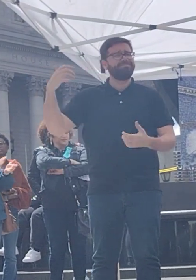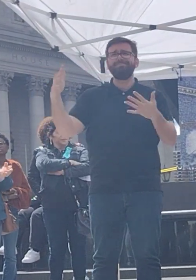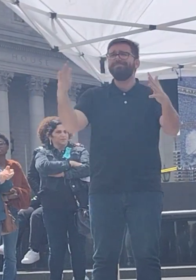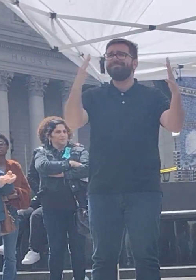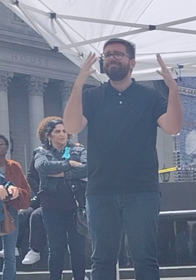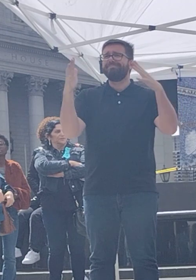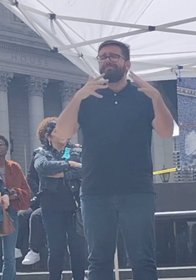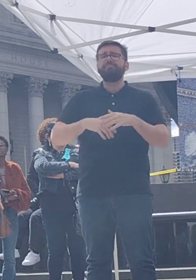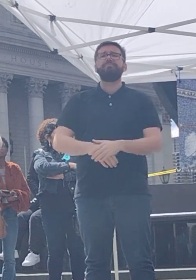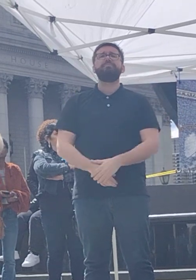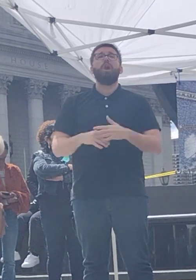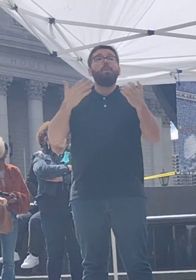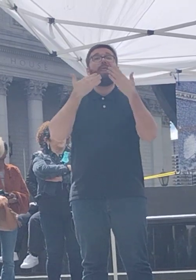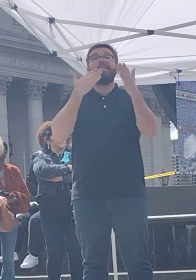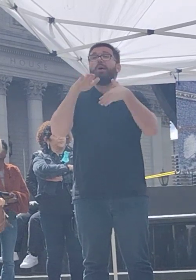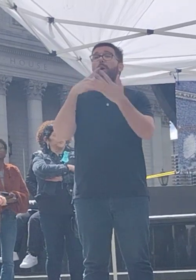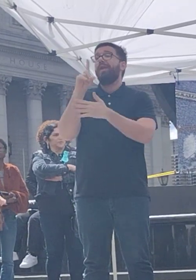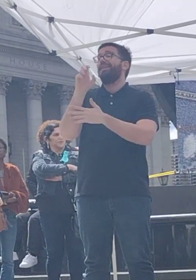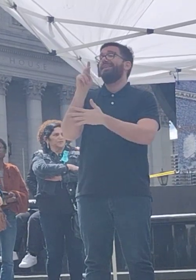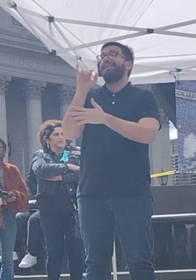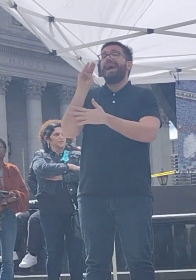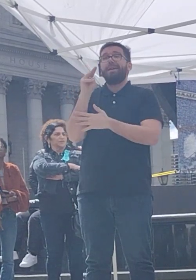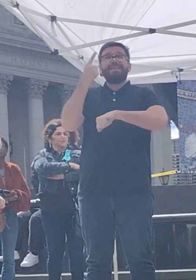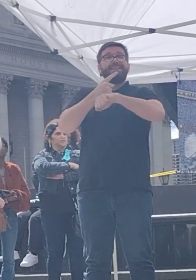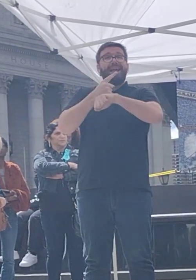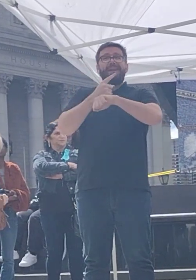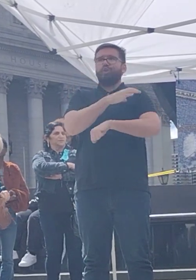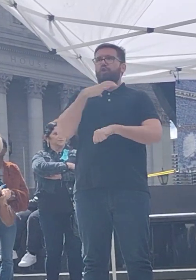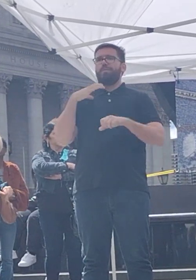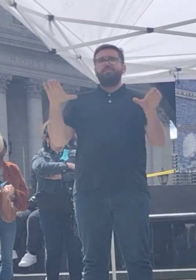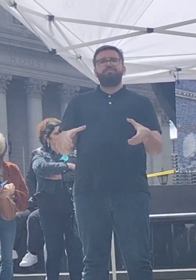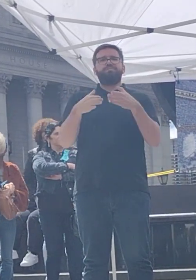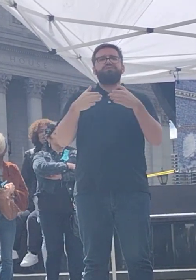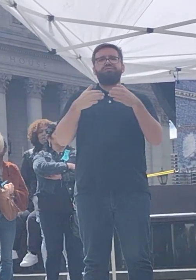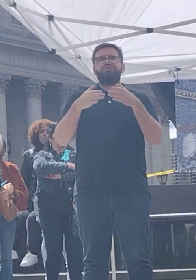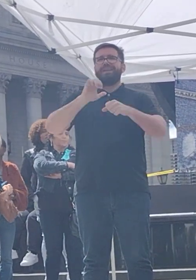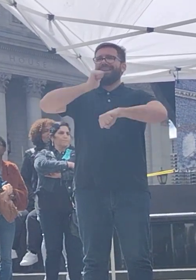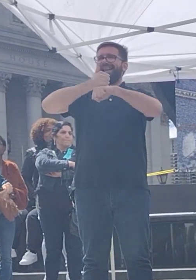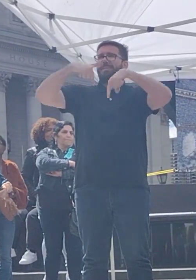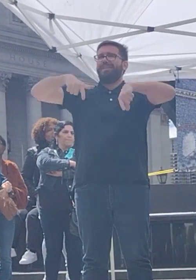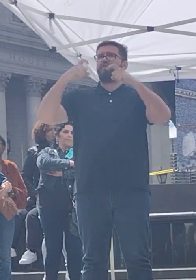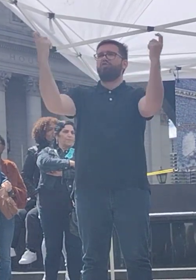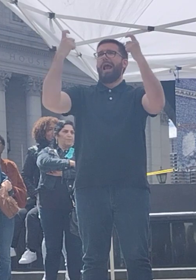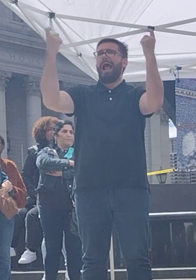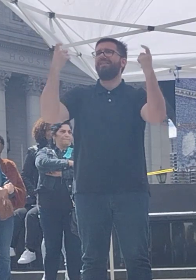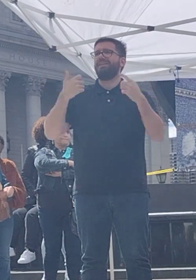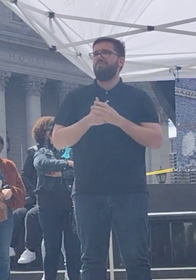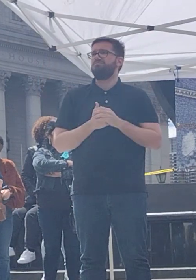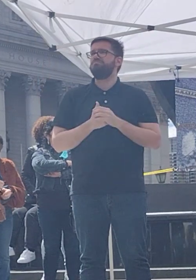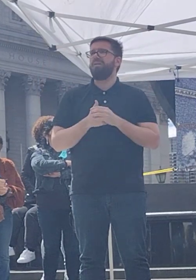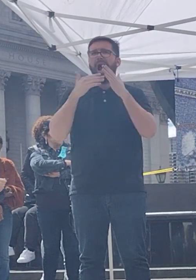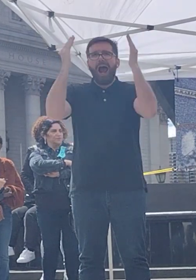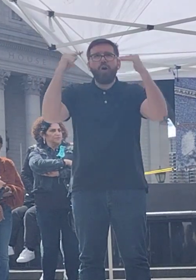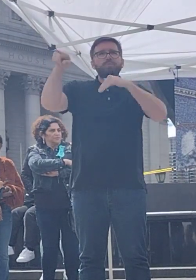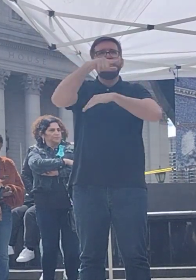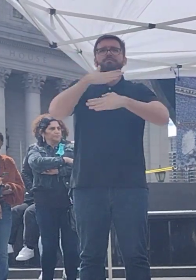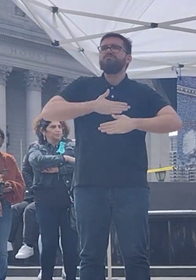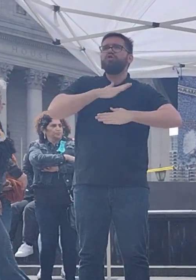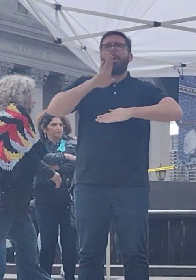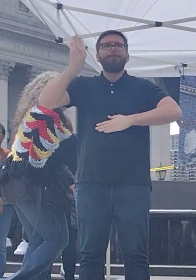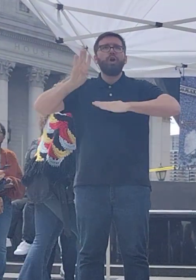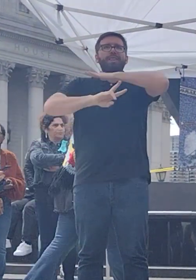I want to thank the Denim Day Planning Coalition for putting together this rally. I hope you all enjoyed your walk across